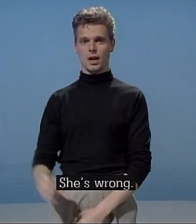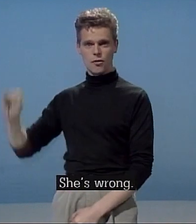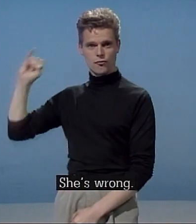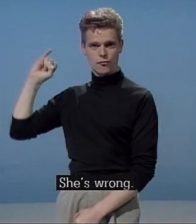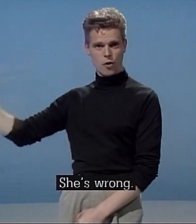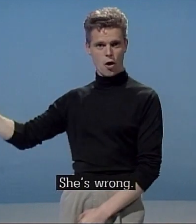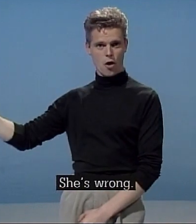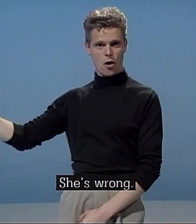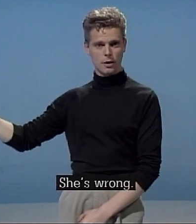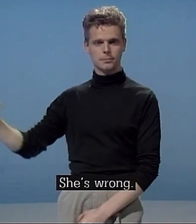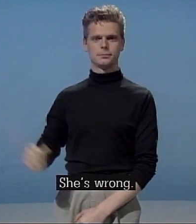She's wrong.